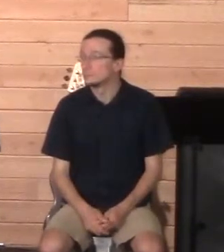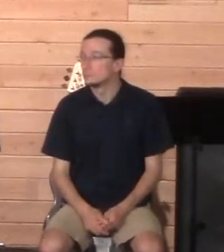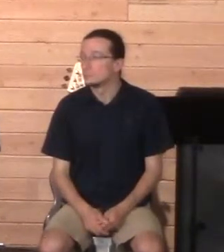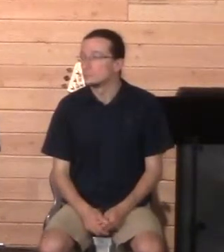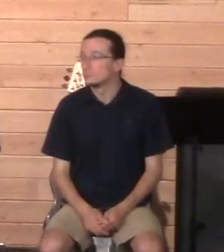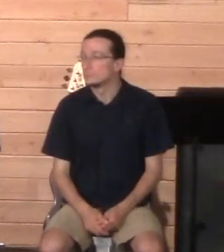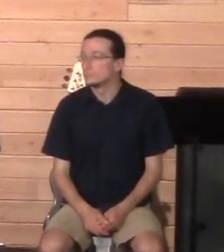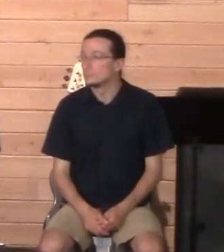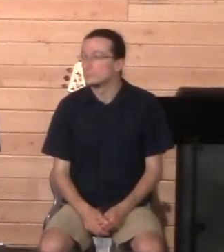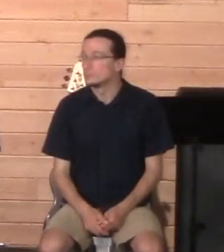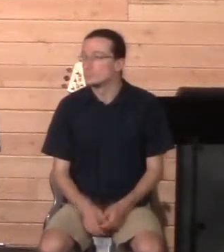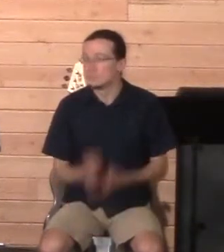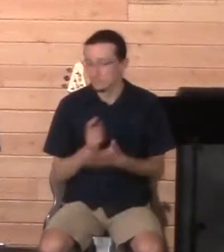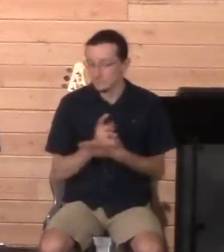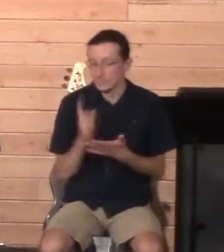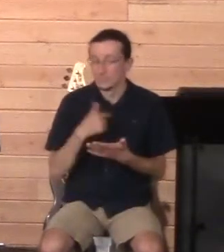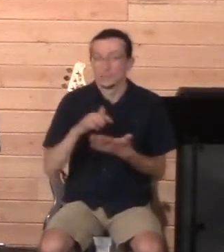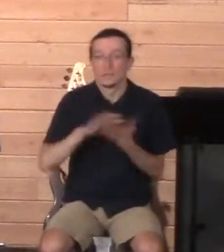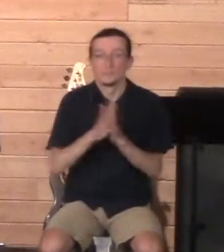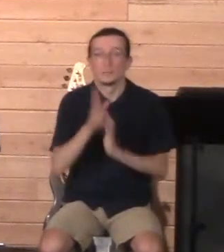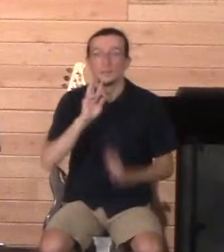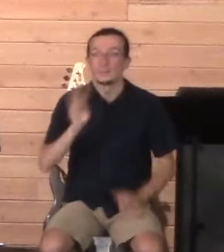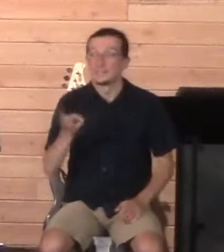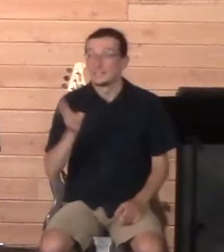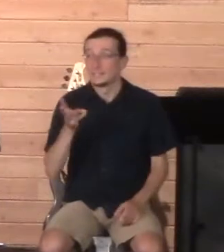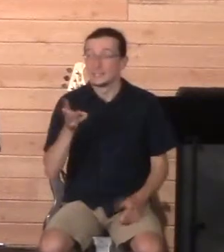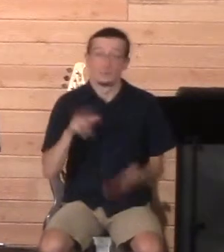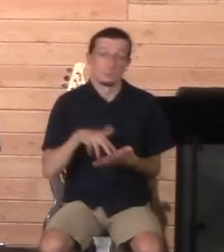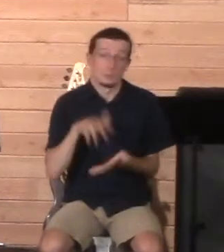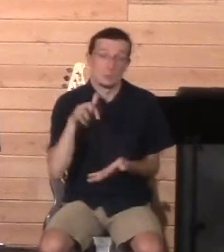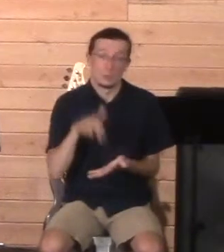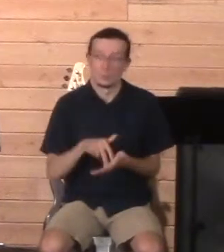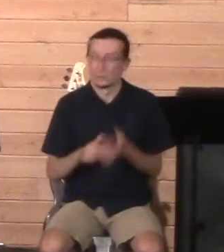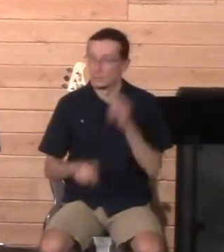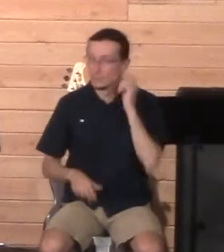celebrated turning 60 this last week. Woohoo!